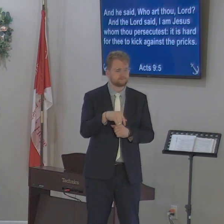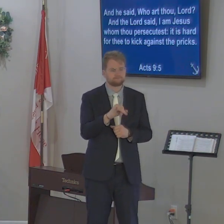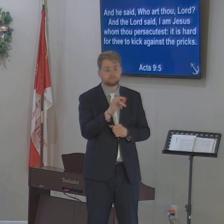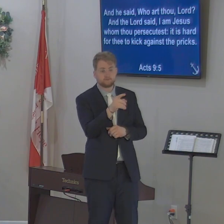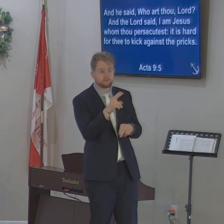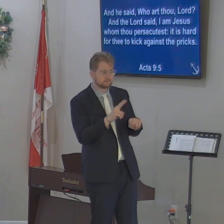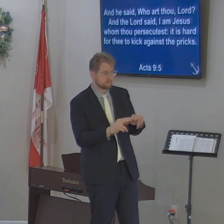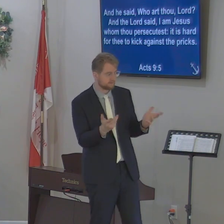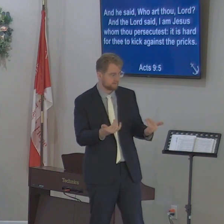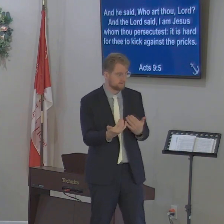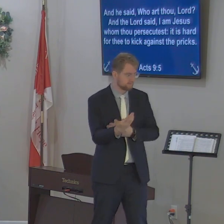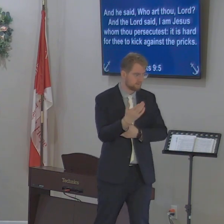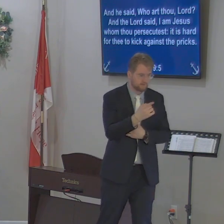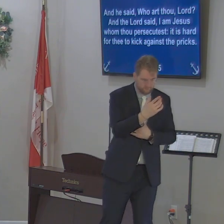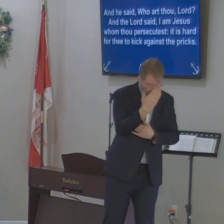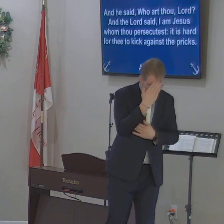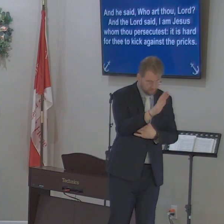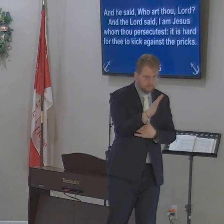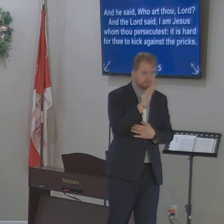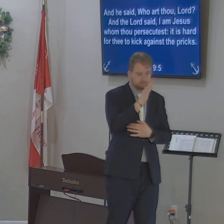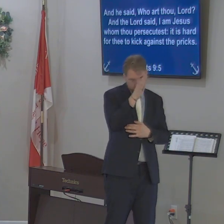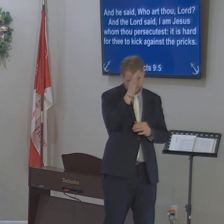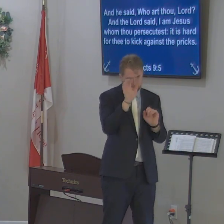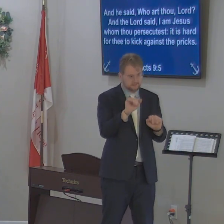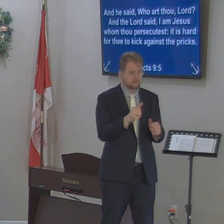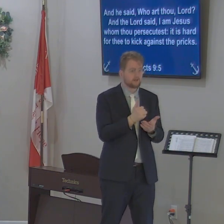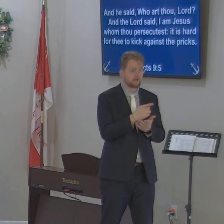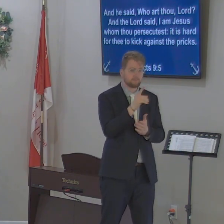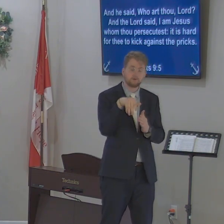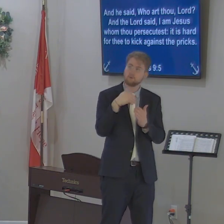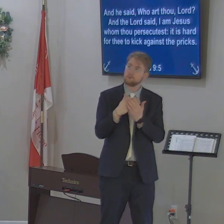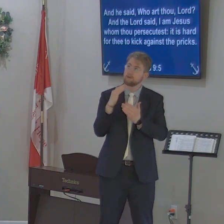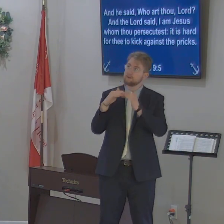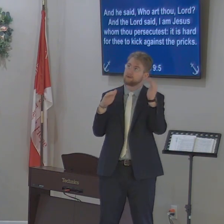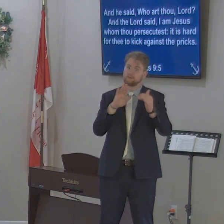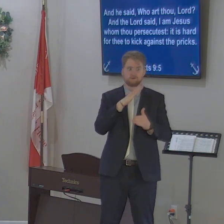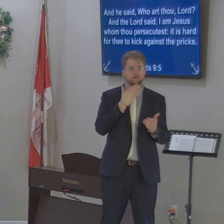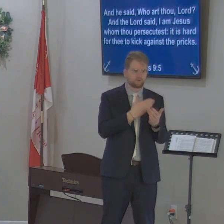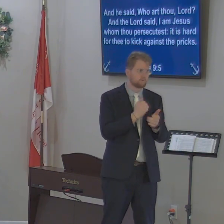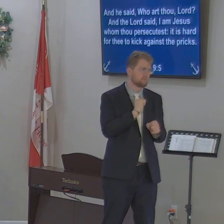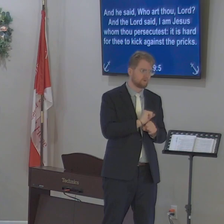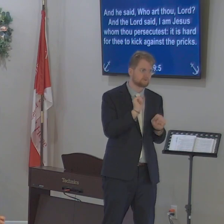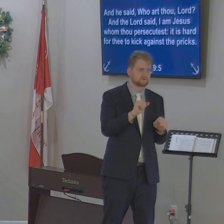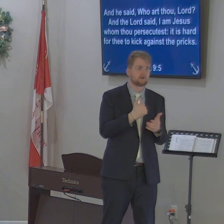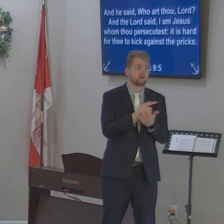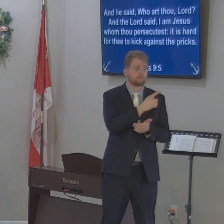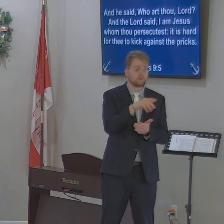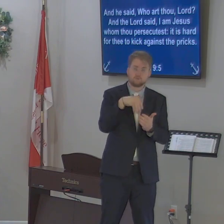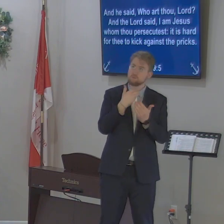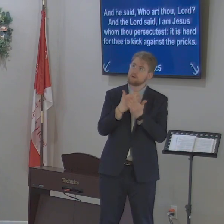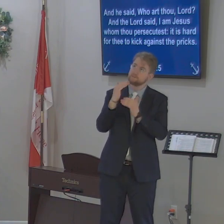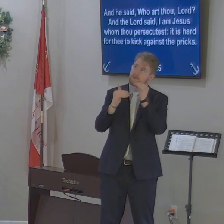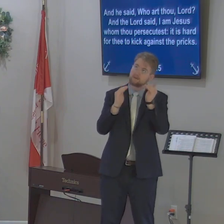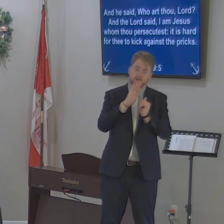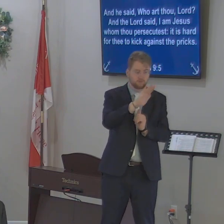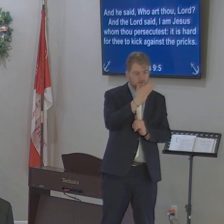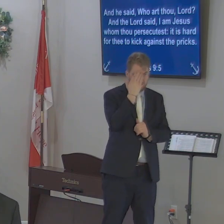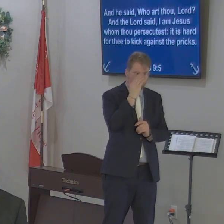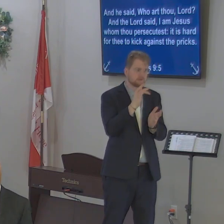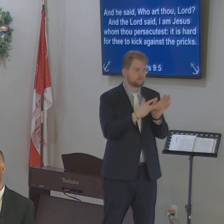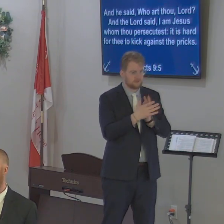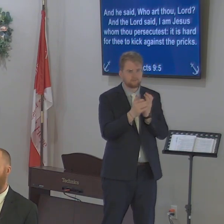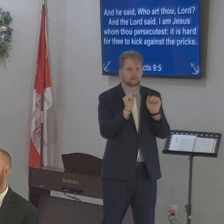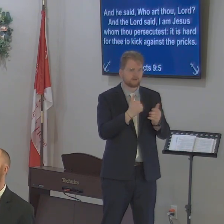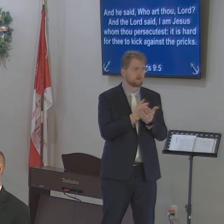sitting here this morning and you think your parents can get you to heaven, you think your good works can get you to heaven, you think your knowledge of the Bible can get you to heaven, you think